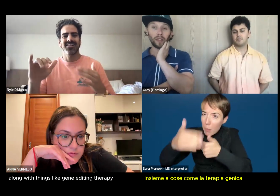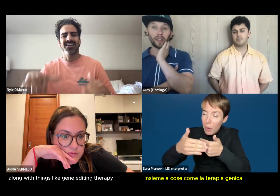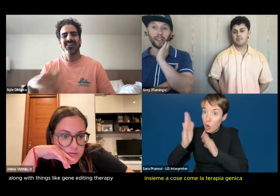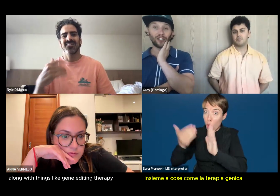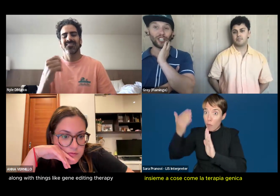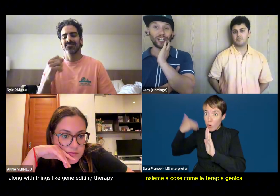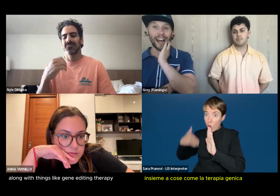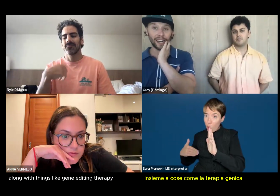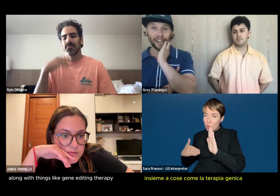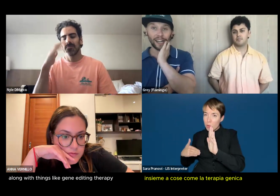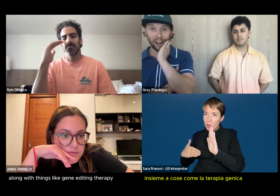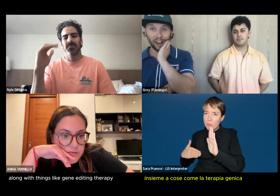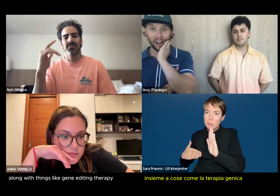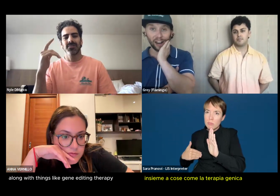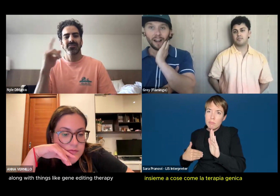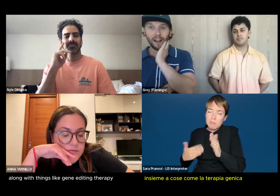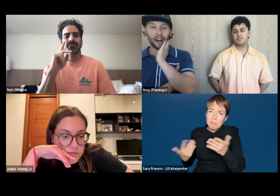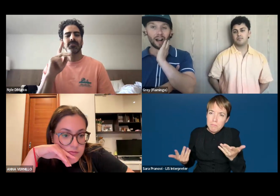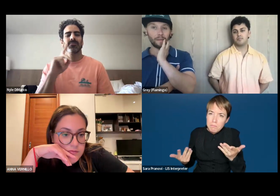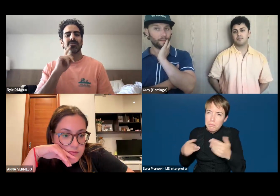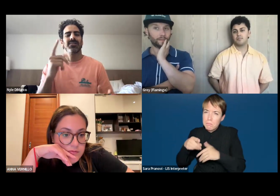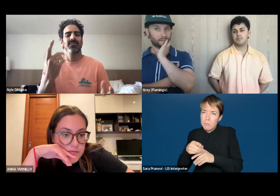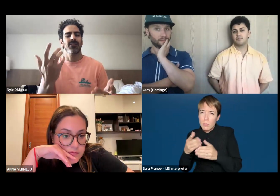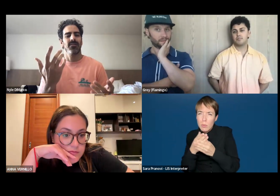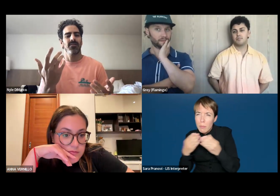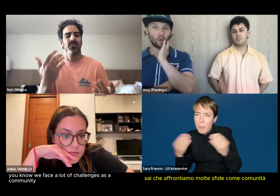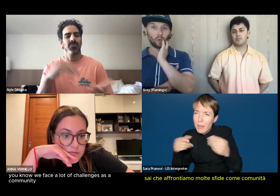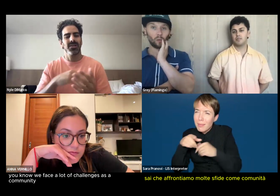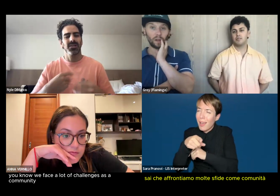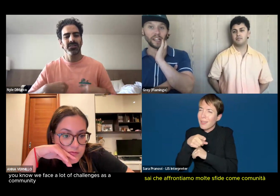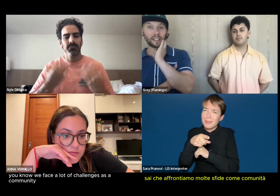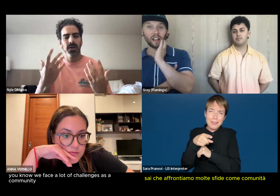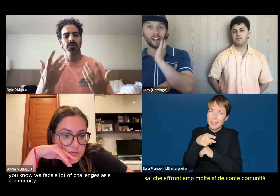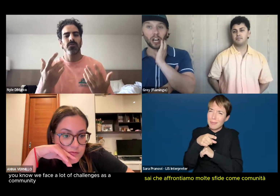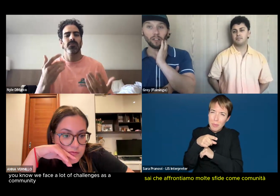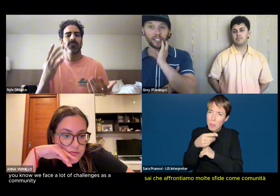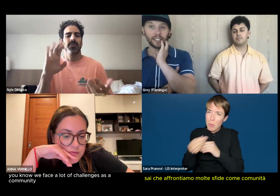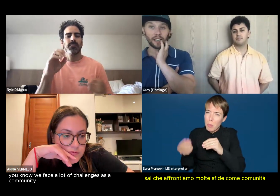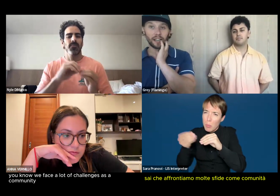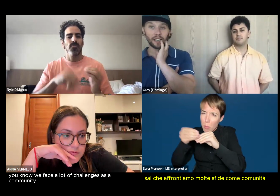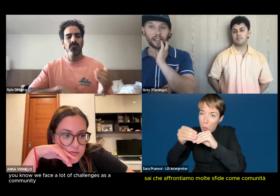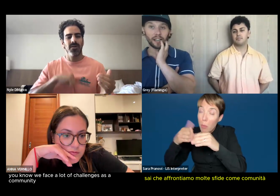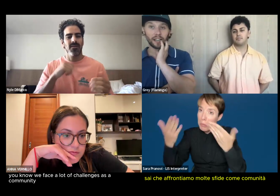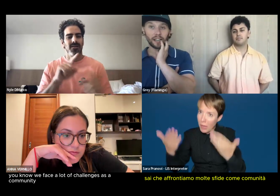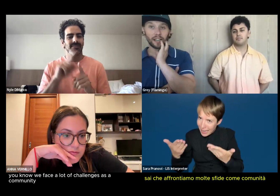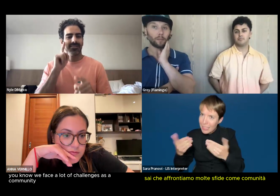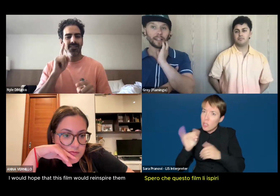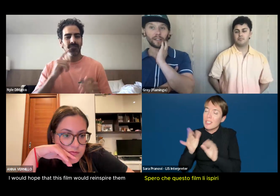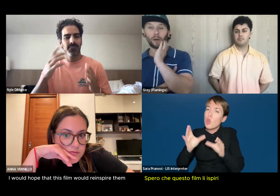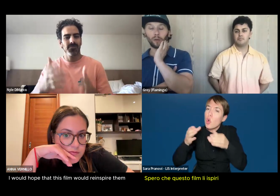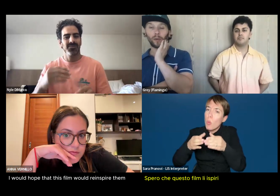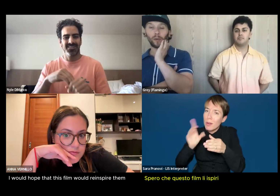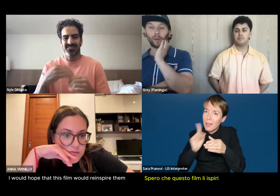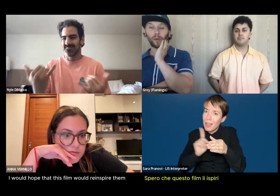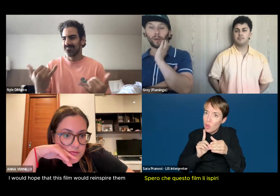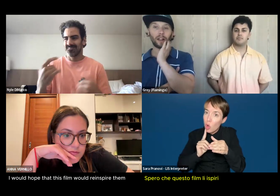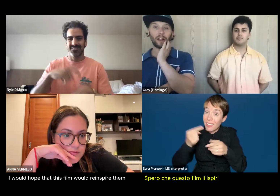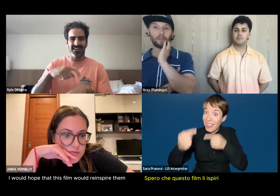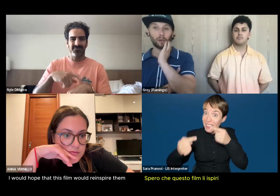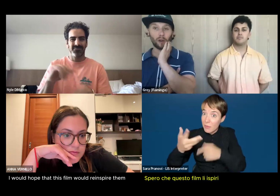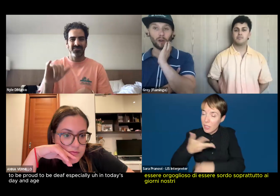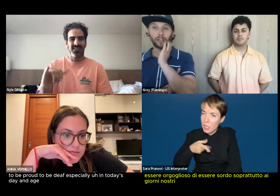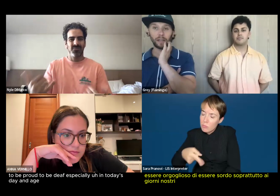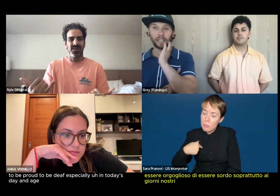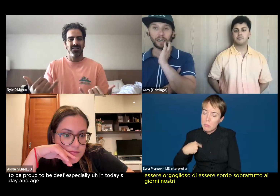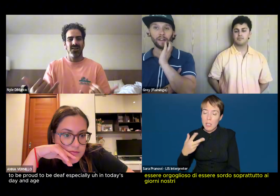know, along with things like gene editing therapy, you know, we face a lot of challenges as a community. I would hope that this film would